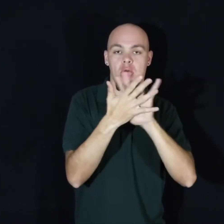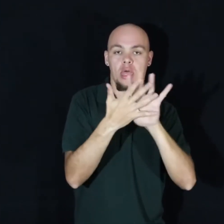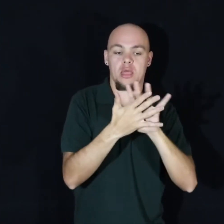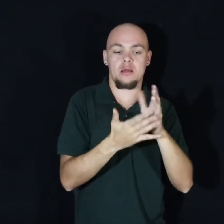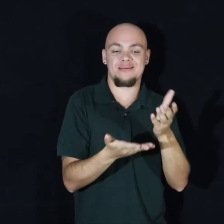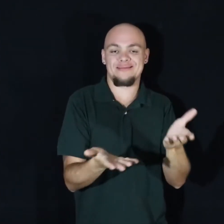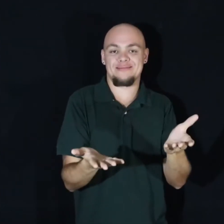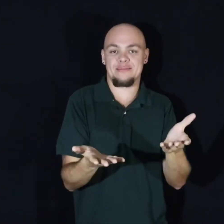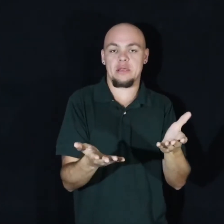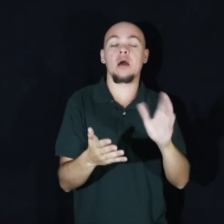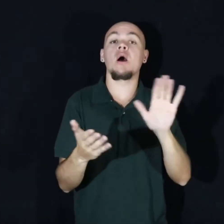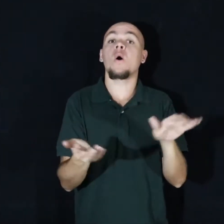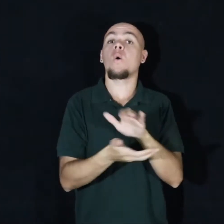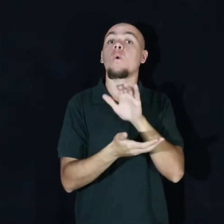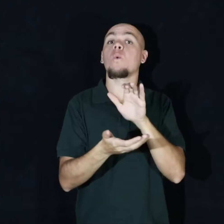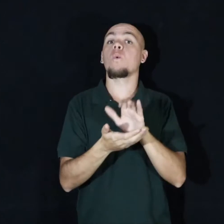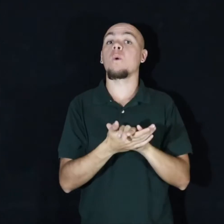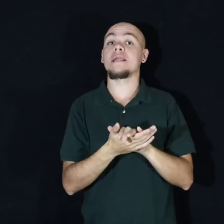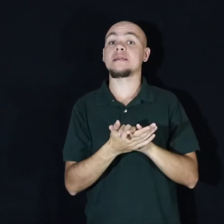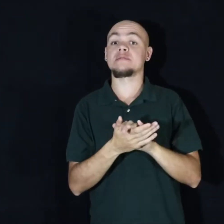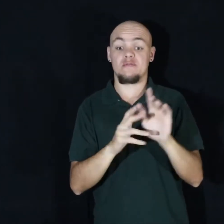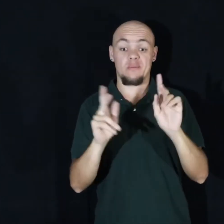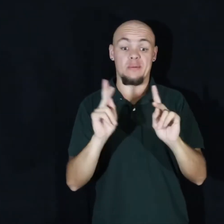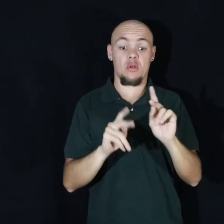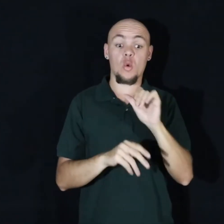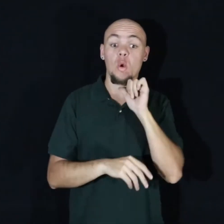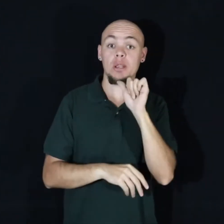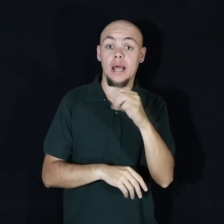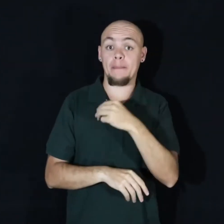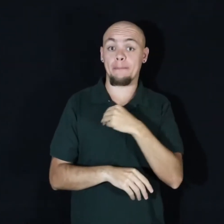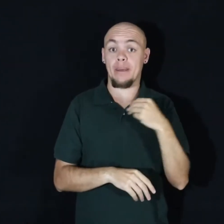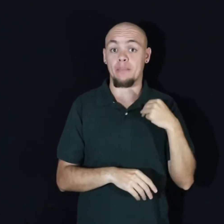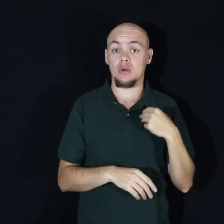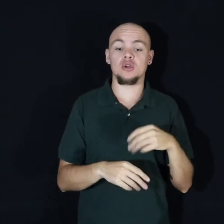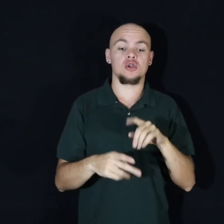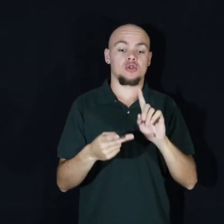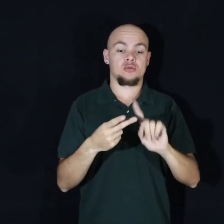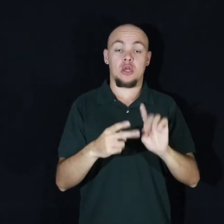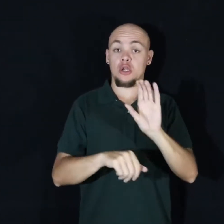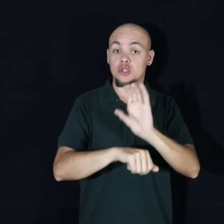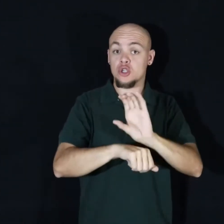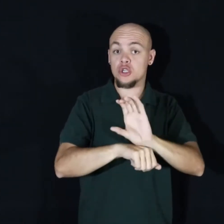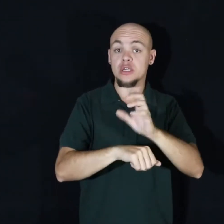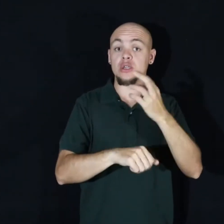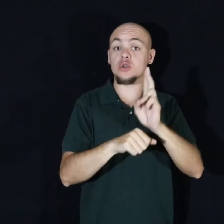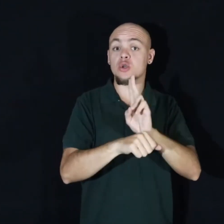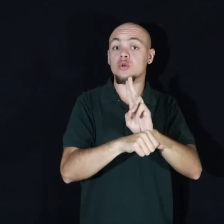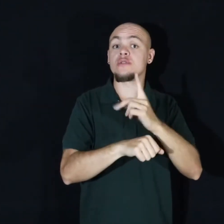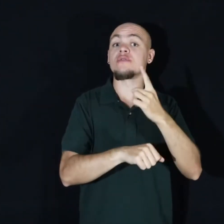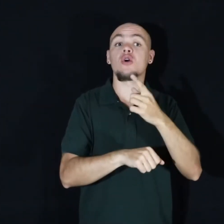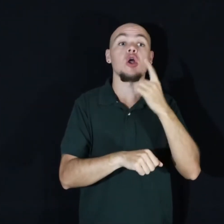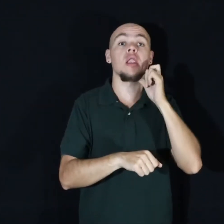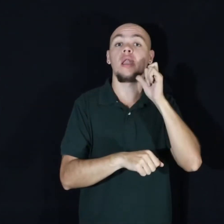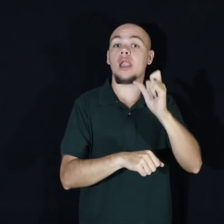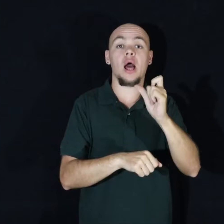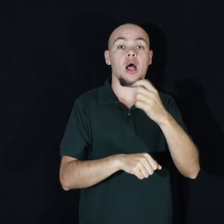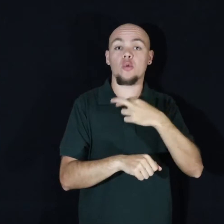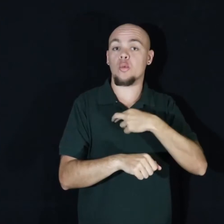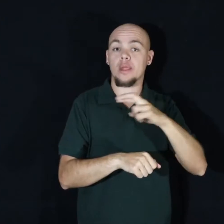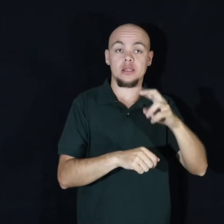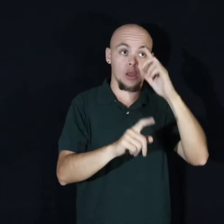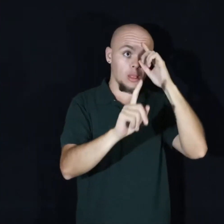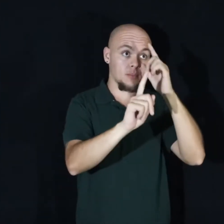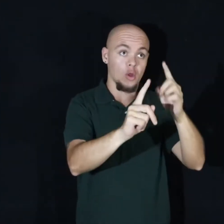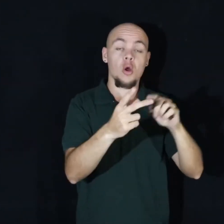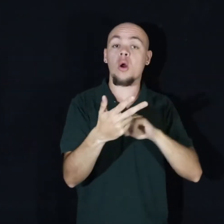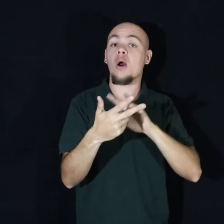I'm kind of a business thing going on here. Weddings for non-members, churches used for non-religious